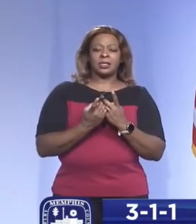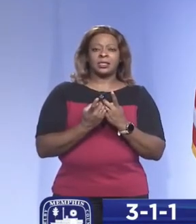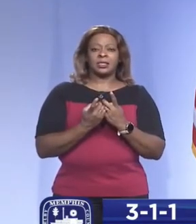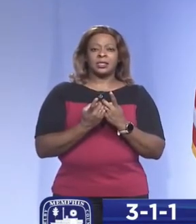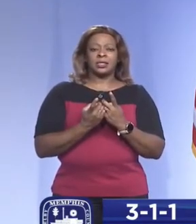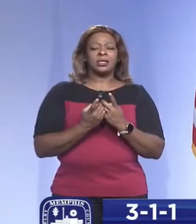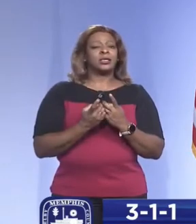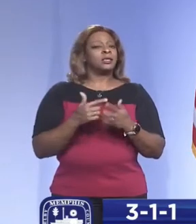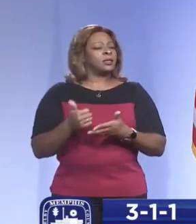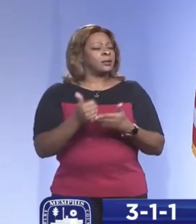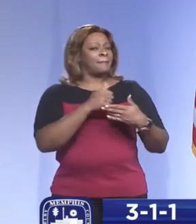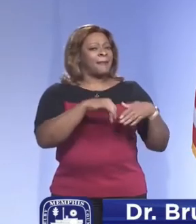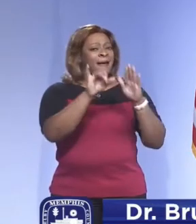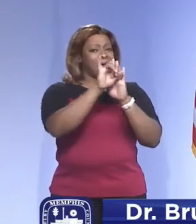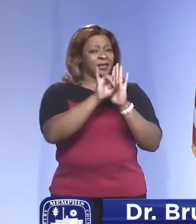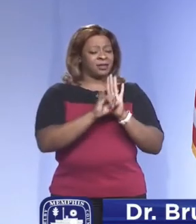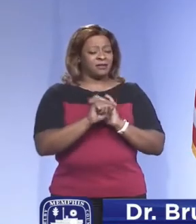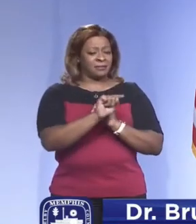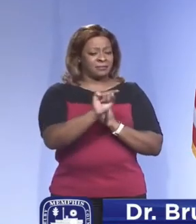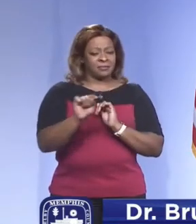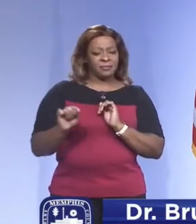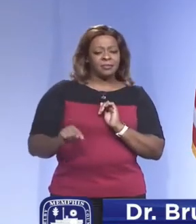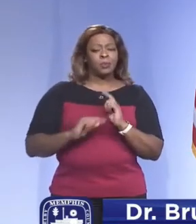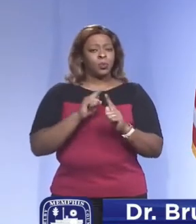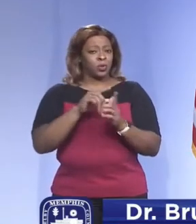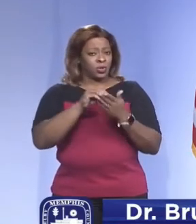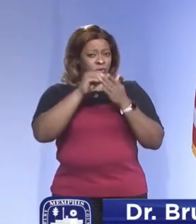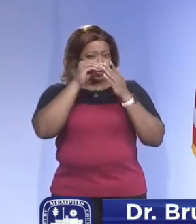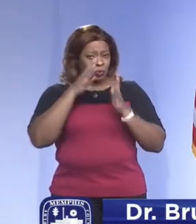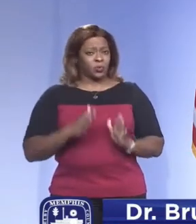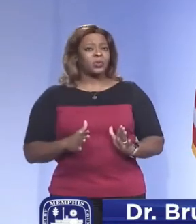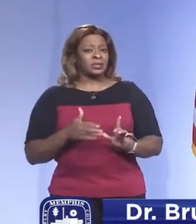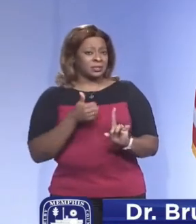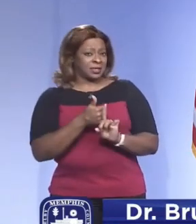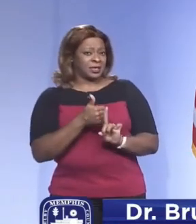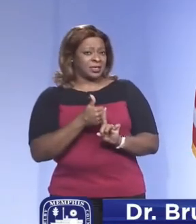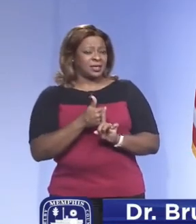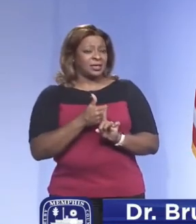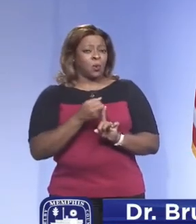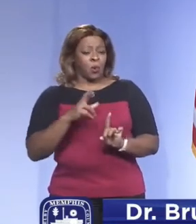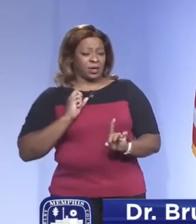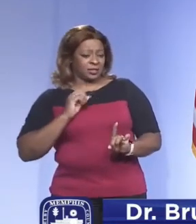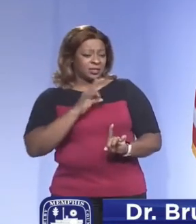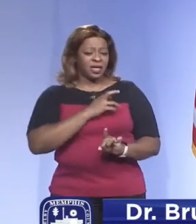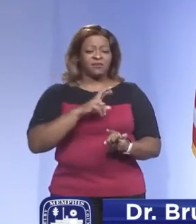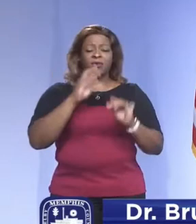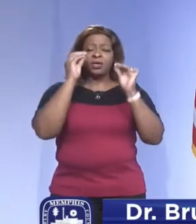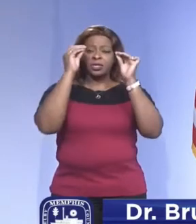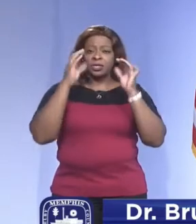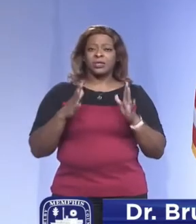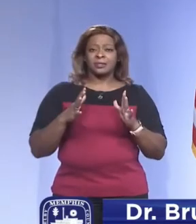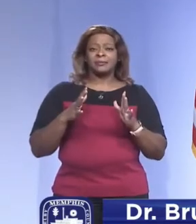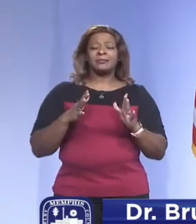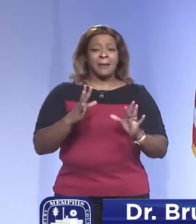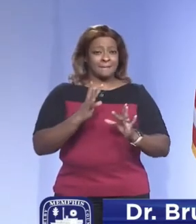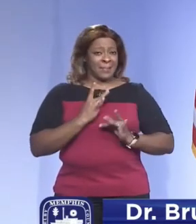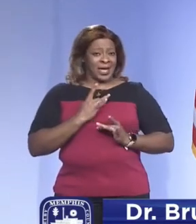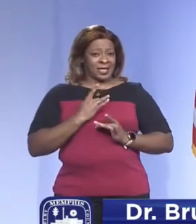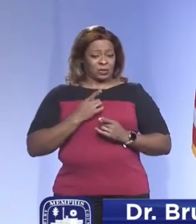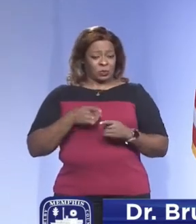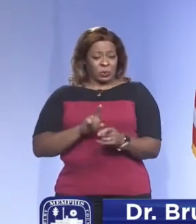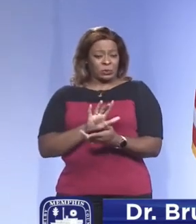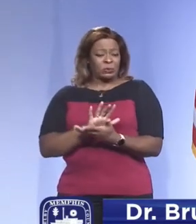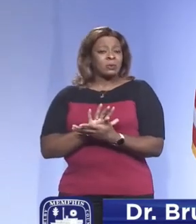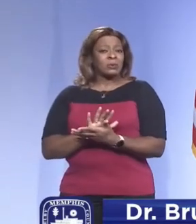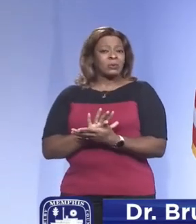to help us identify when a student is, our staff or teacher tests positive, so that